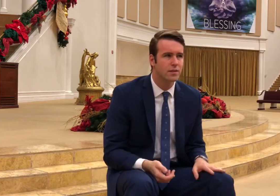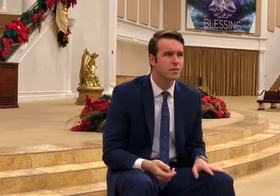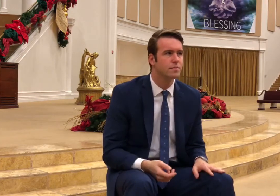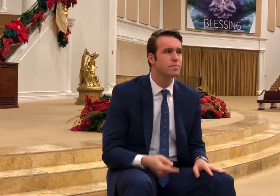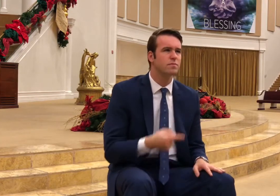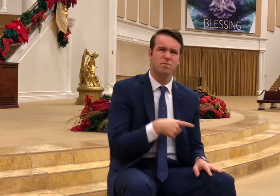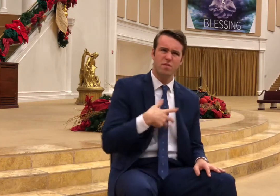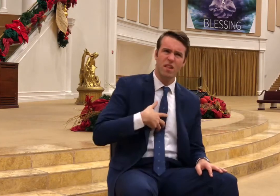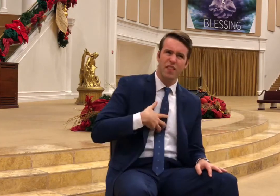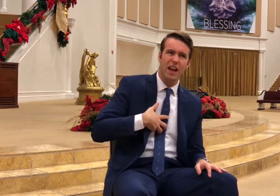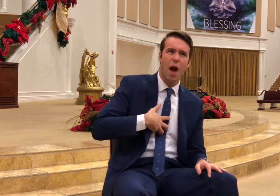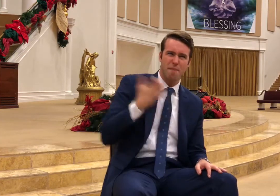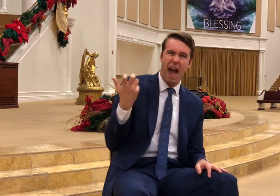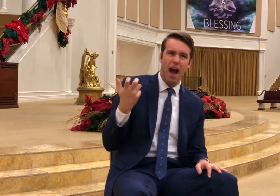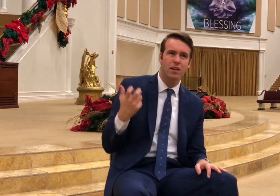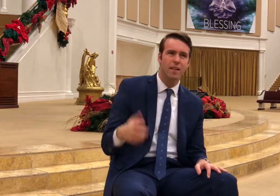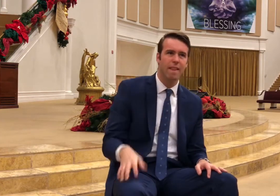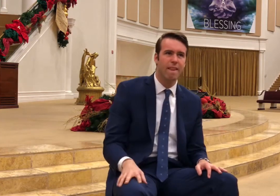And they got mad.